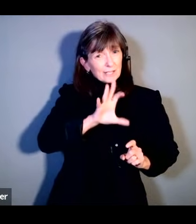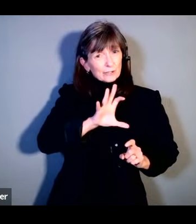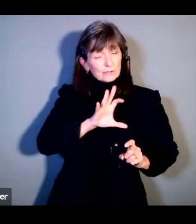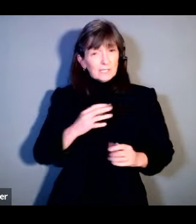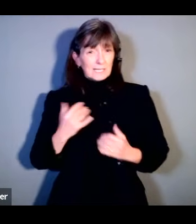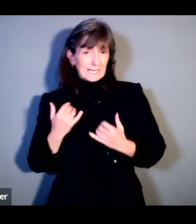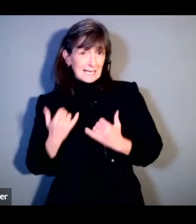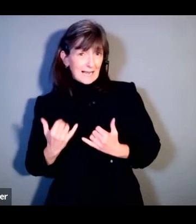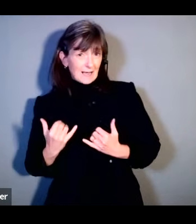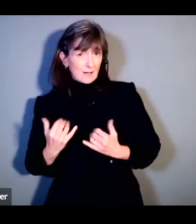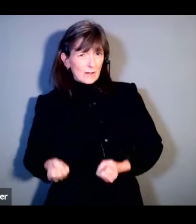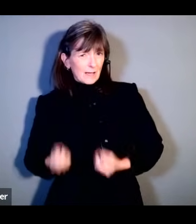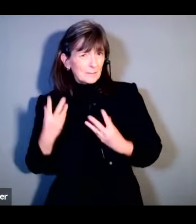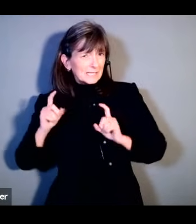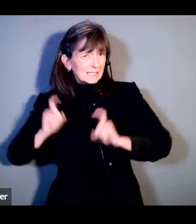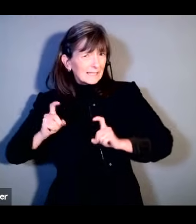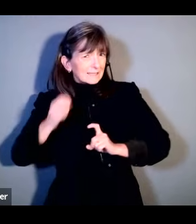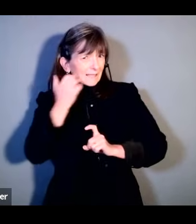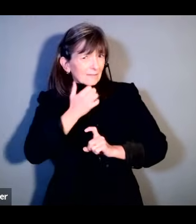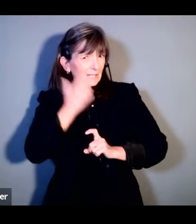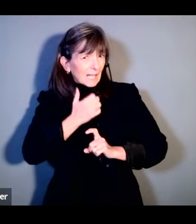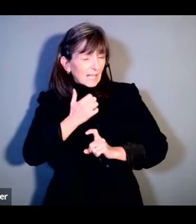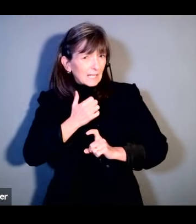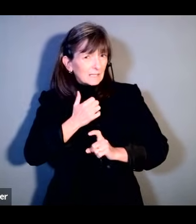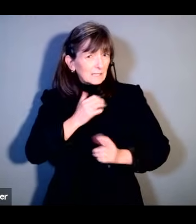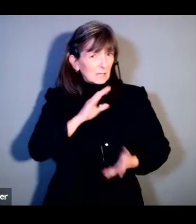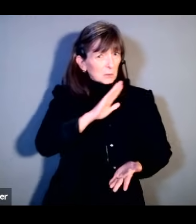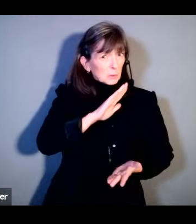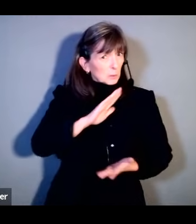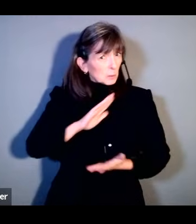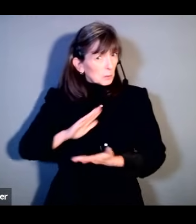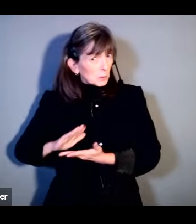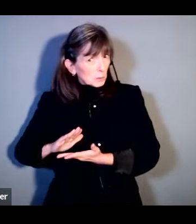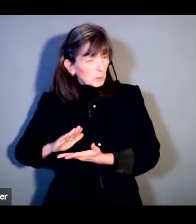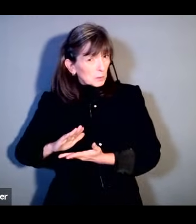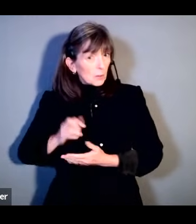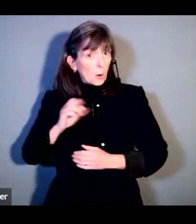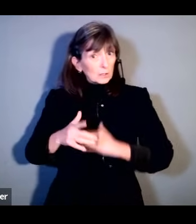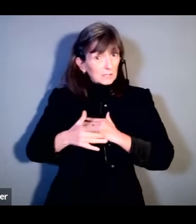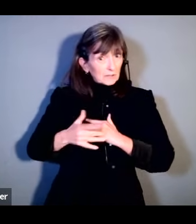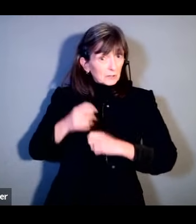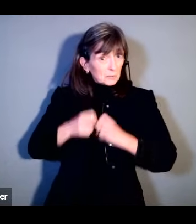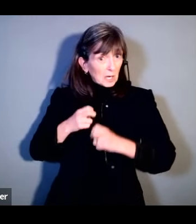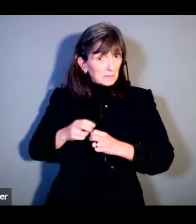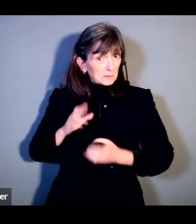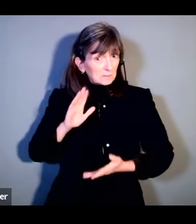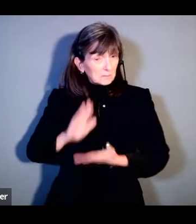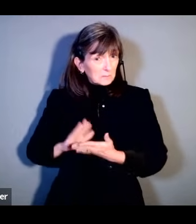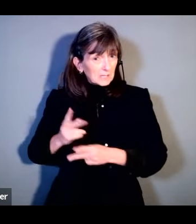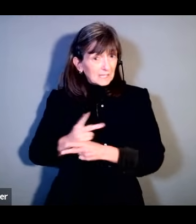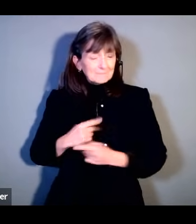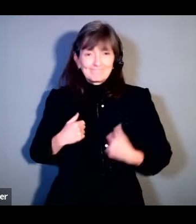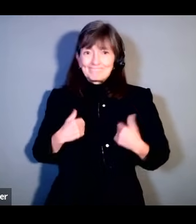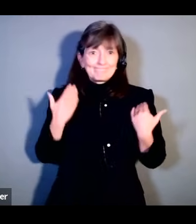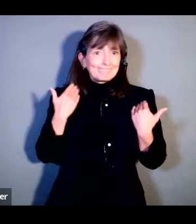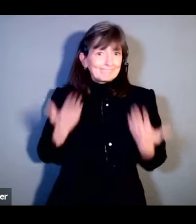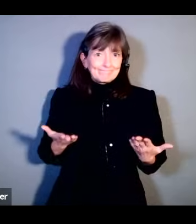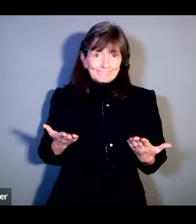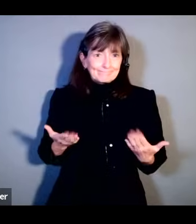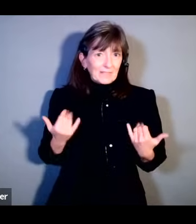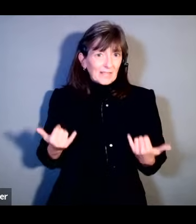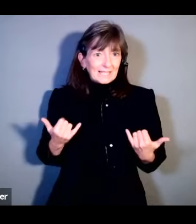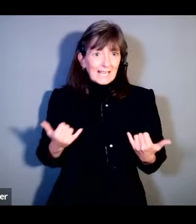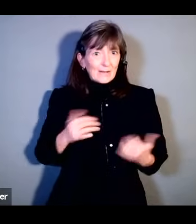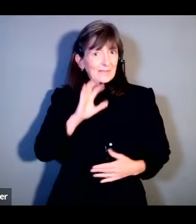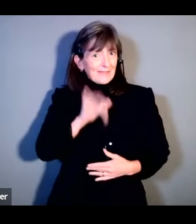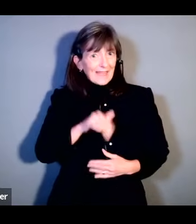daily now, and how much that number has slowed because of the outage? Yeah, I don't have that information. That is unfortunately